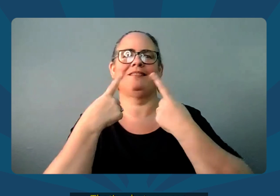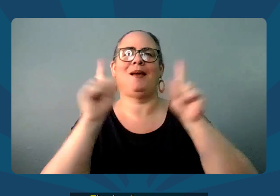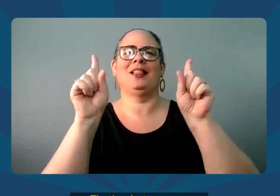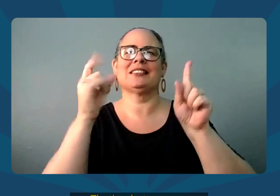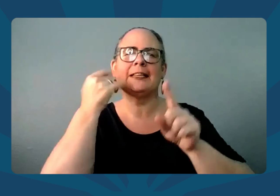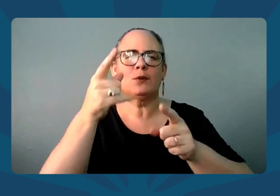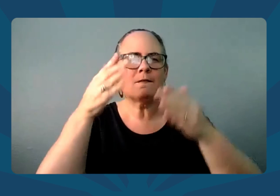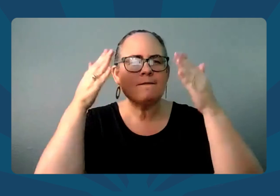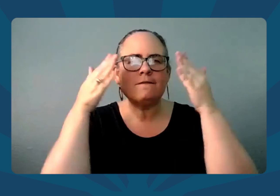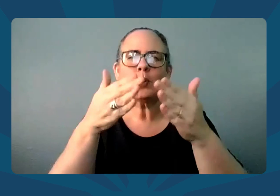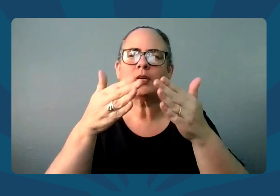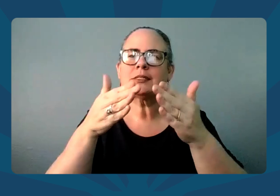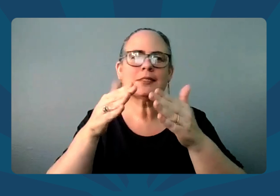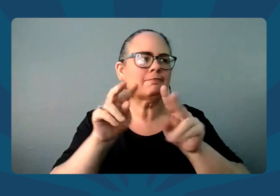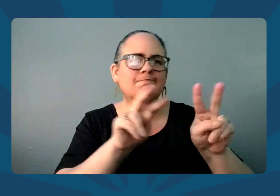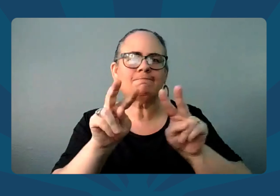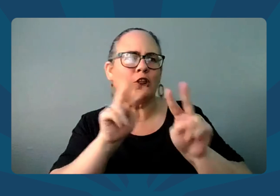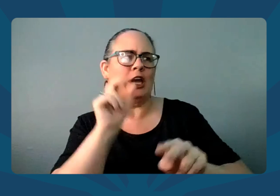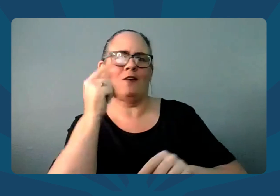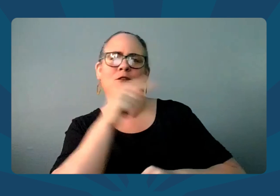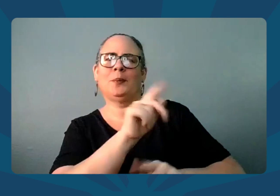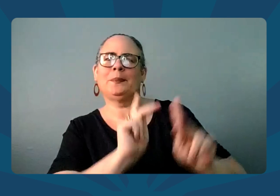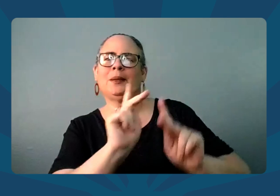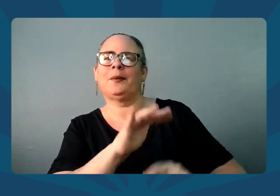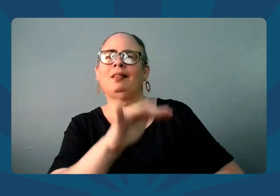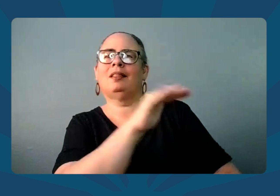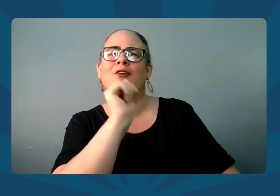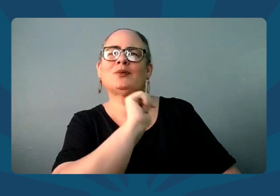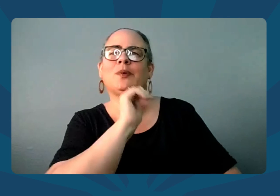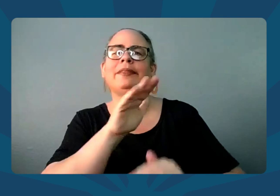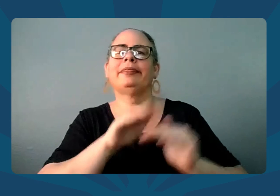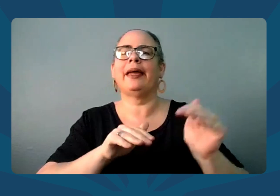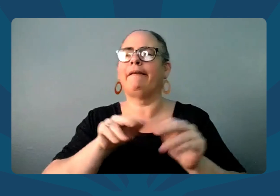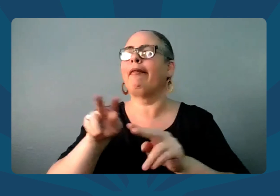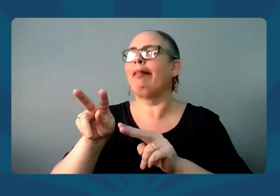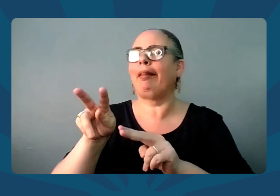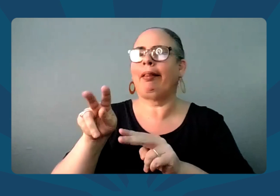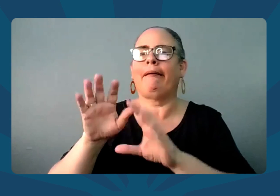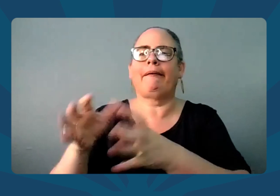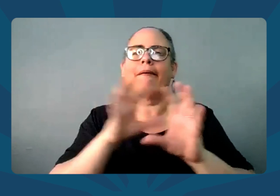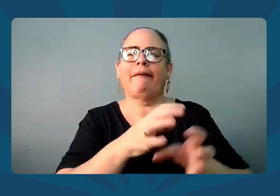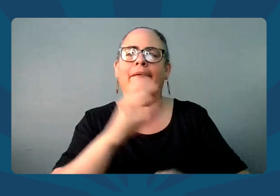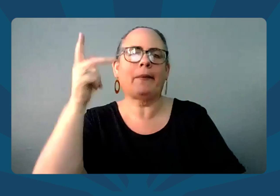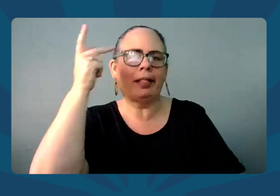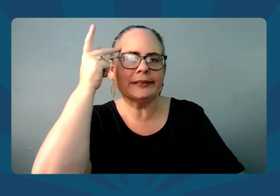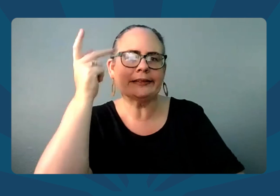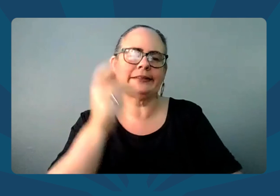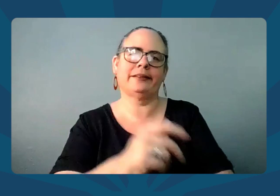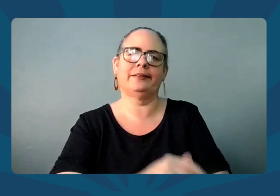accomplish when you focus on looking out for the people of Arizona instead of partisan